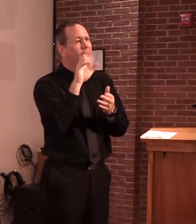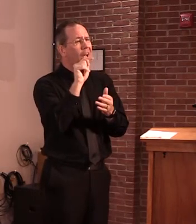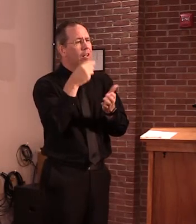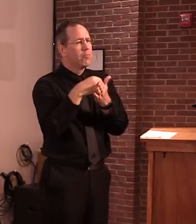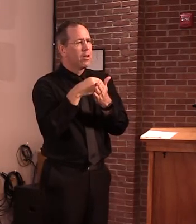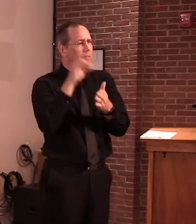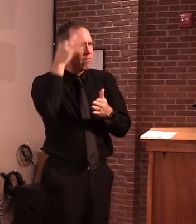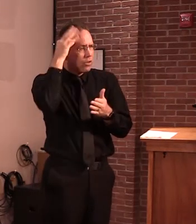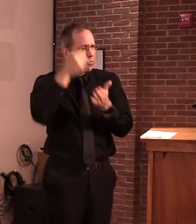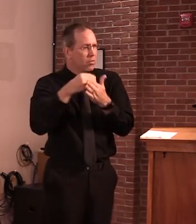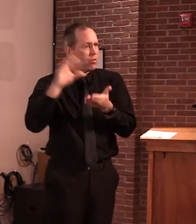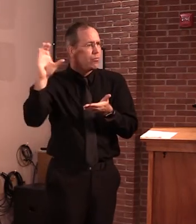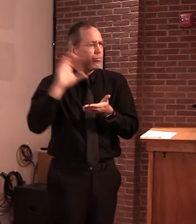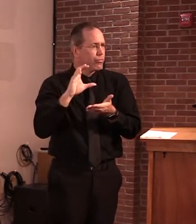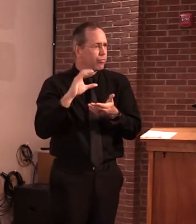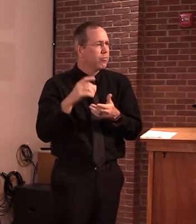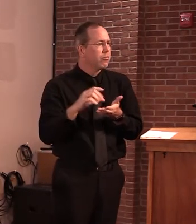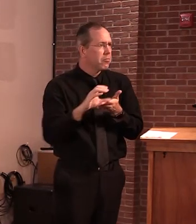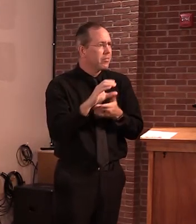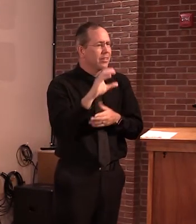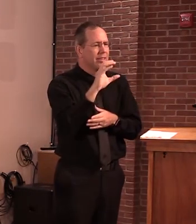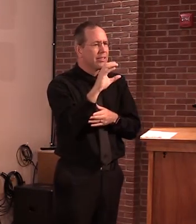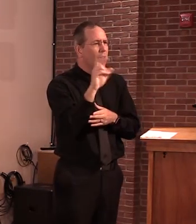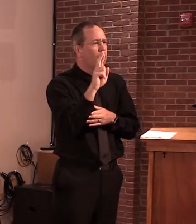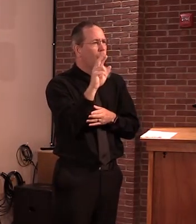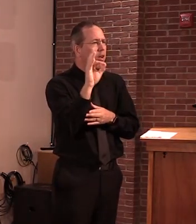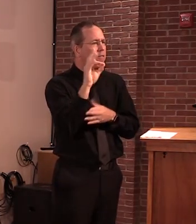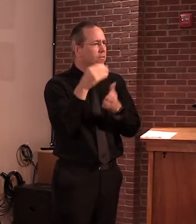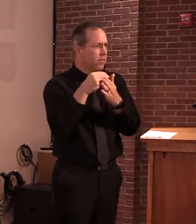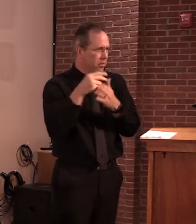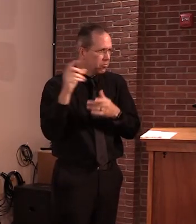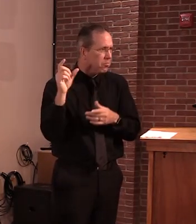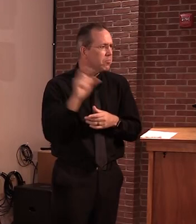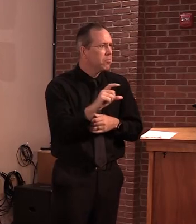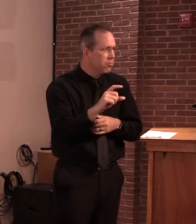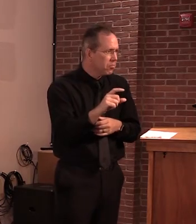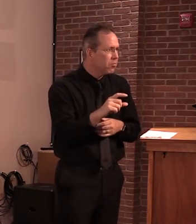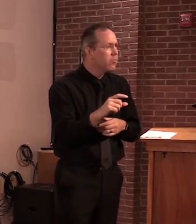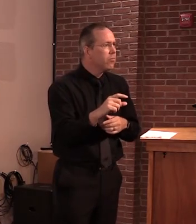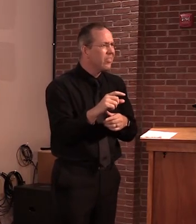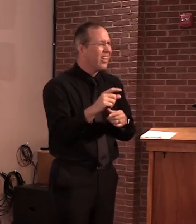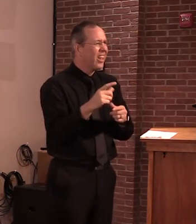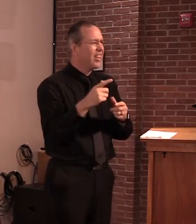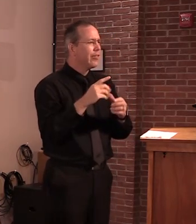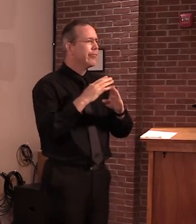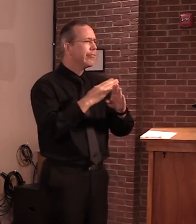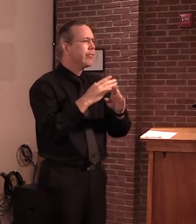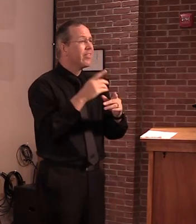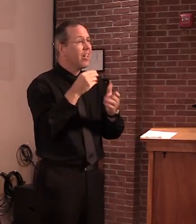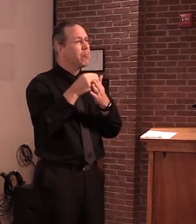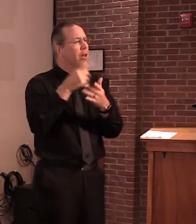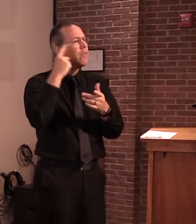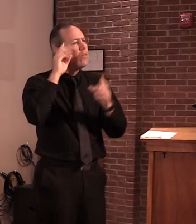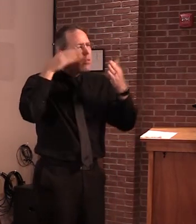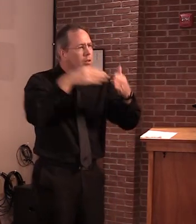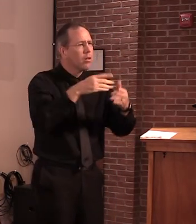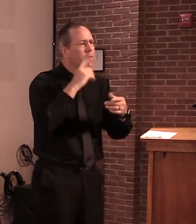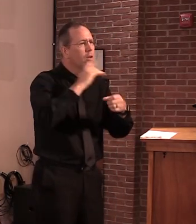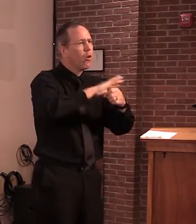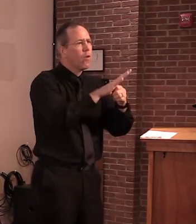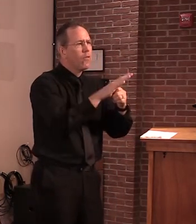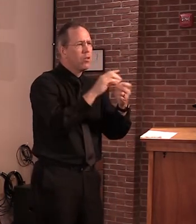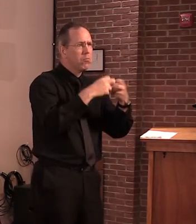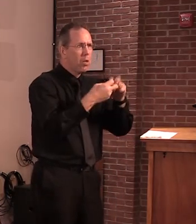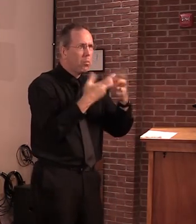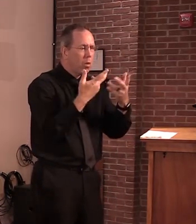the Coronavirus Relief Fund, and then through the ESSER, the Elementary Secondary Education Emergency Relief. It is